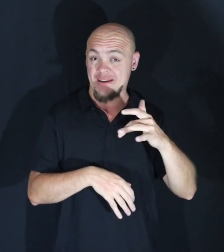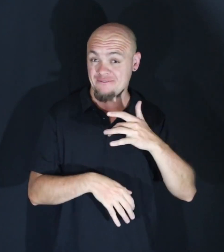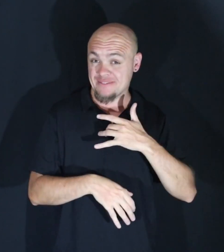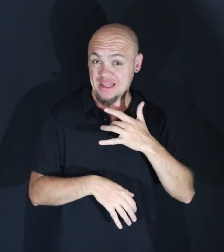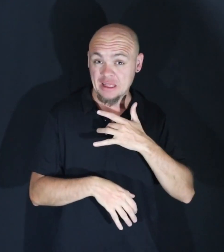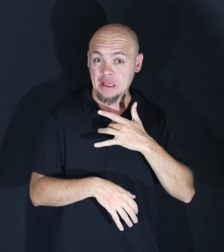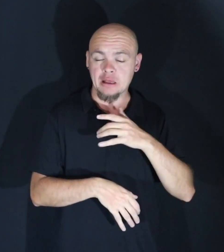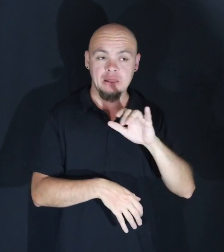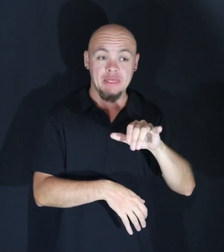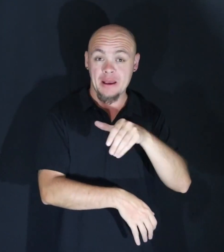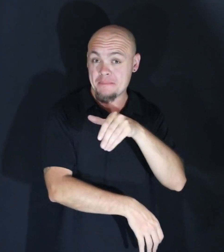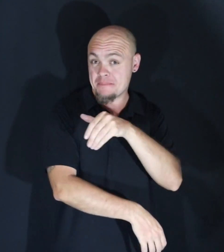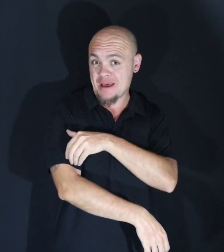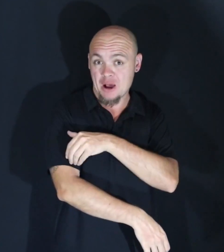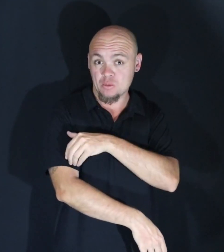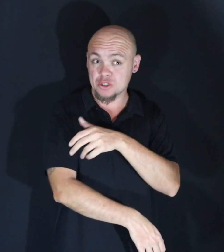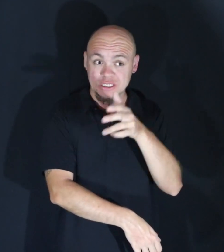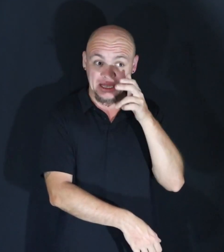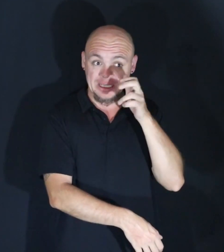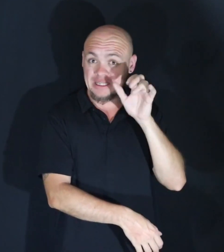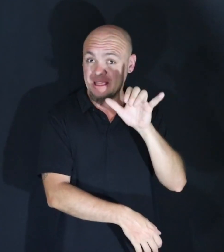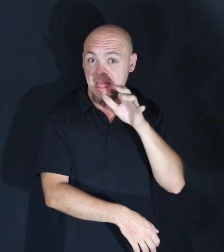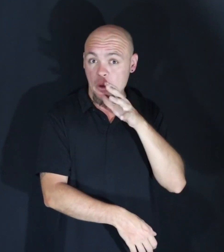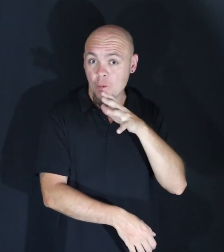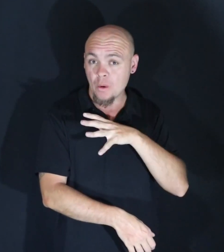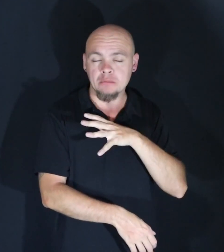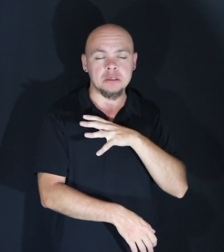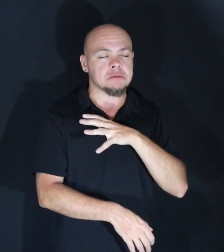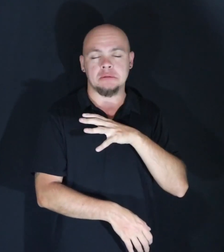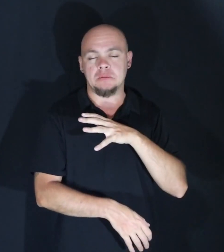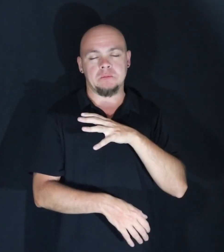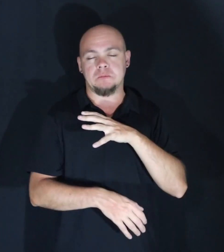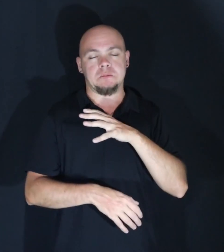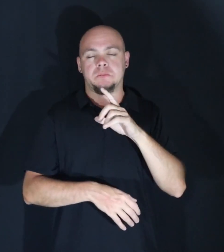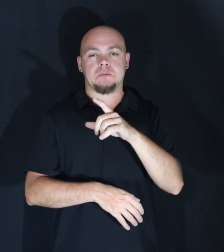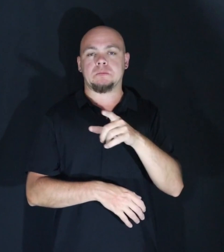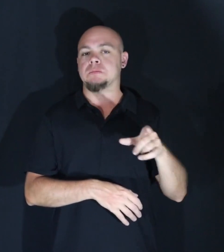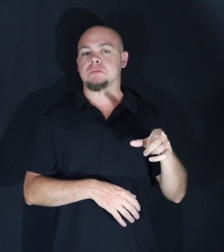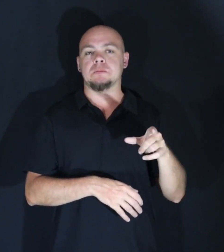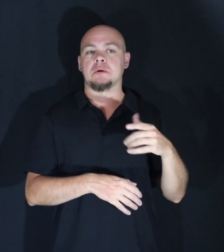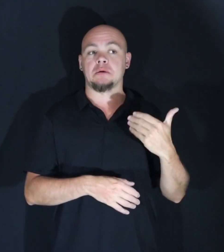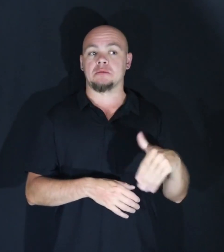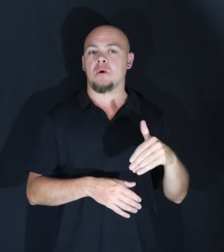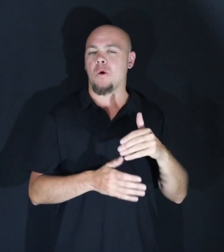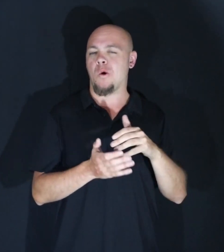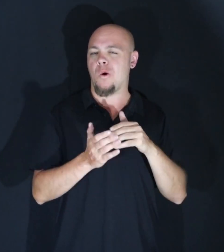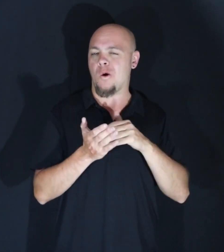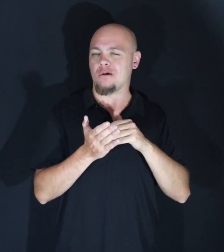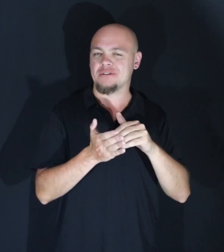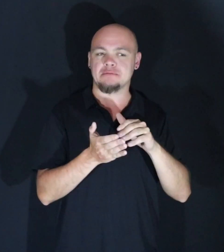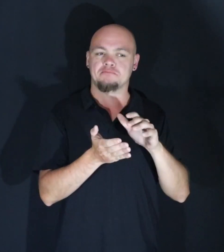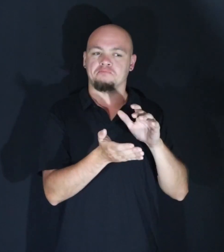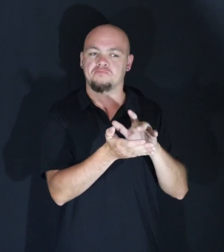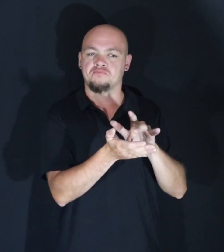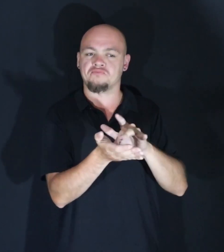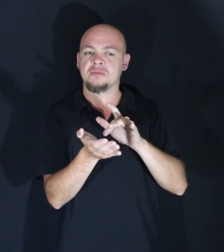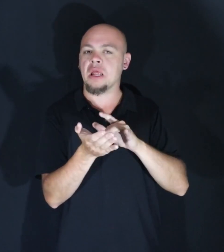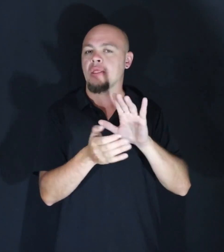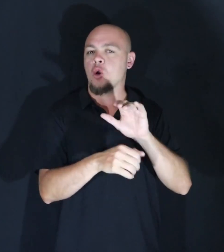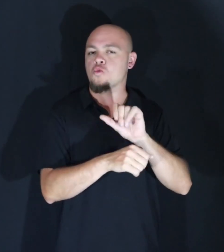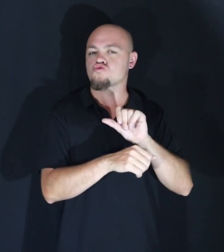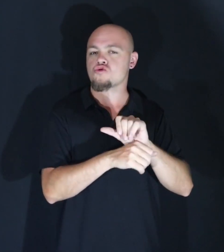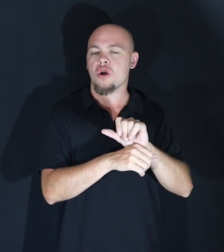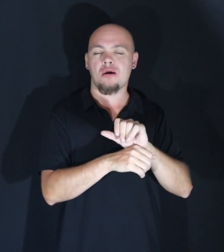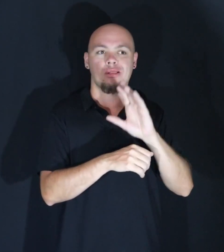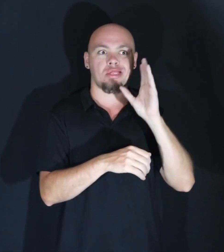power that lies in listening to these women, often taken for granted and often overworked.